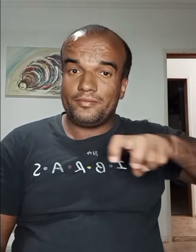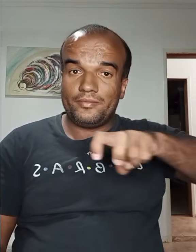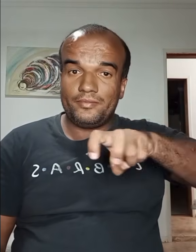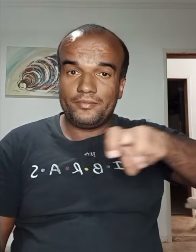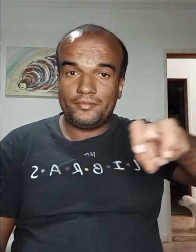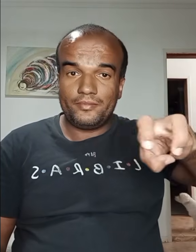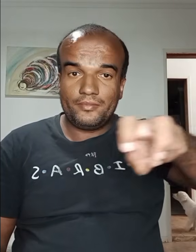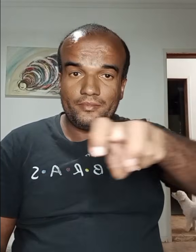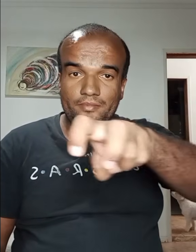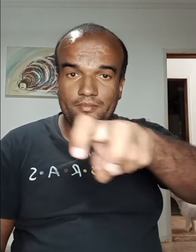Set me free.